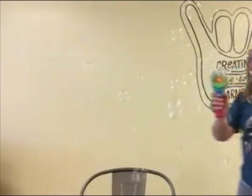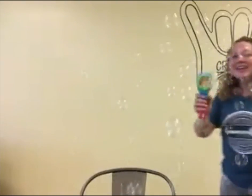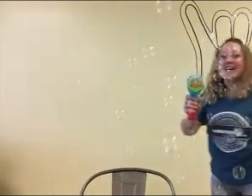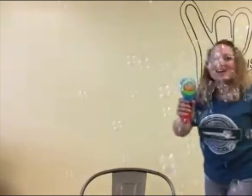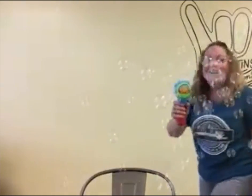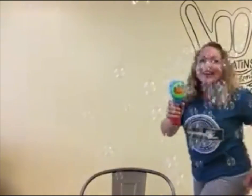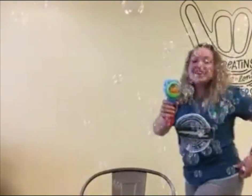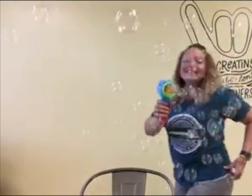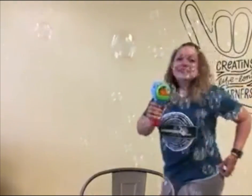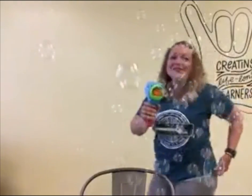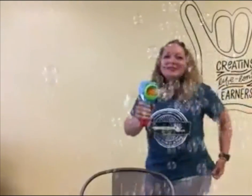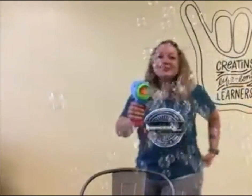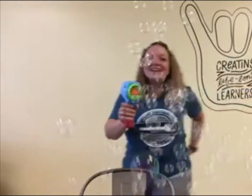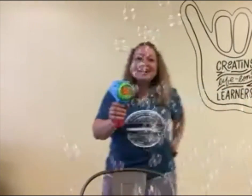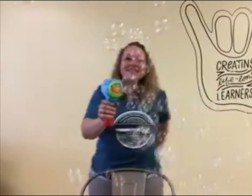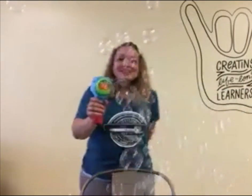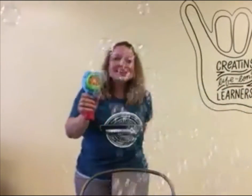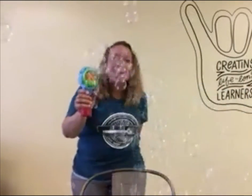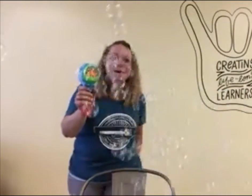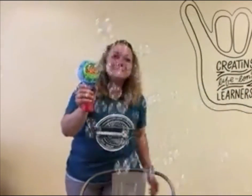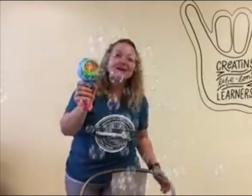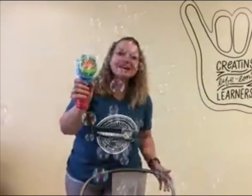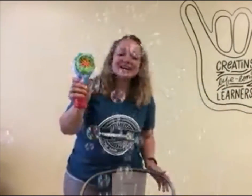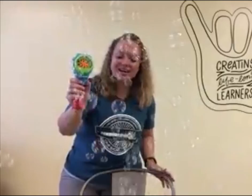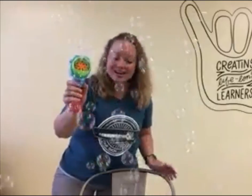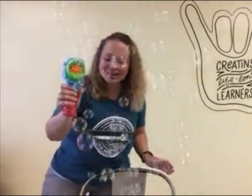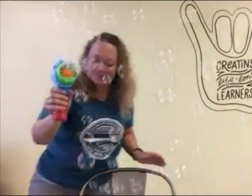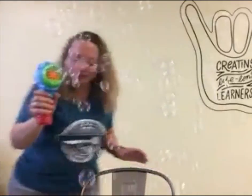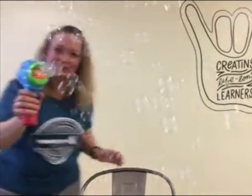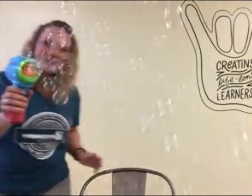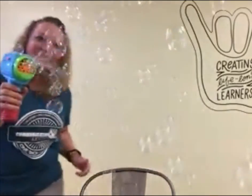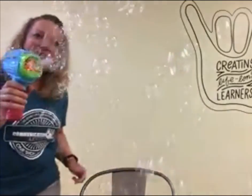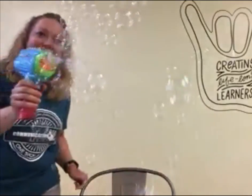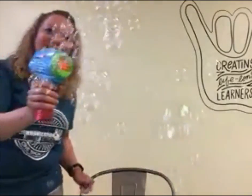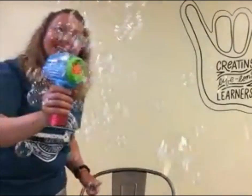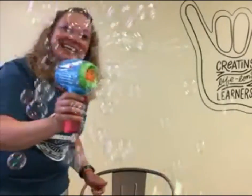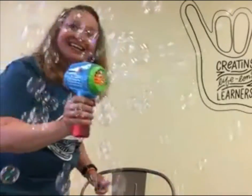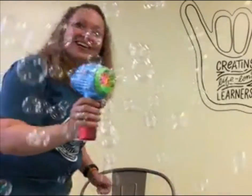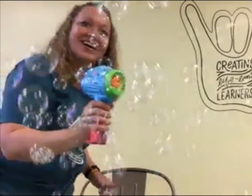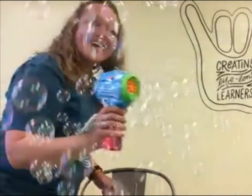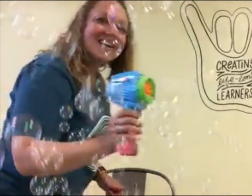all around. Bubbles floating all around.